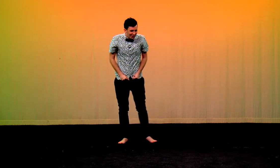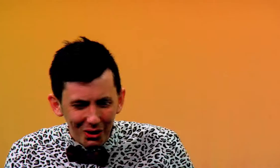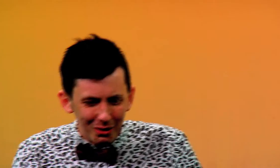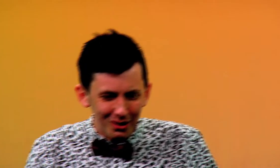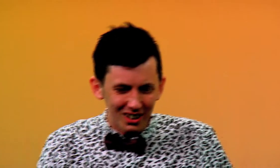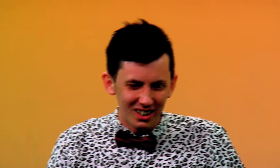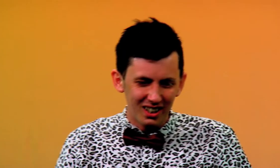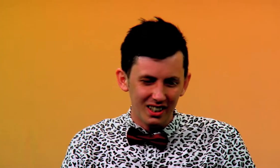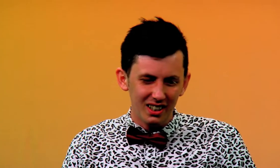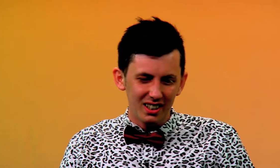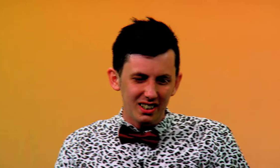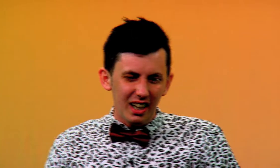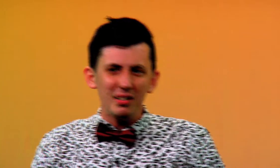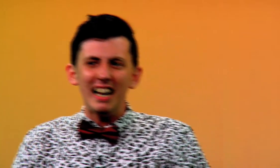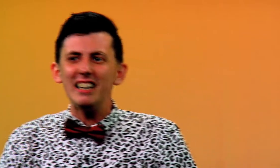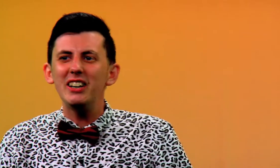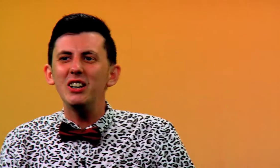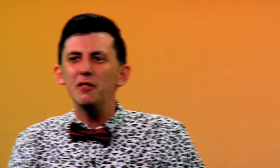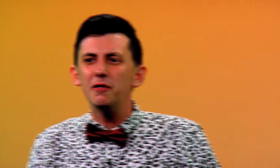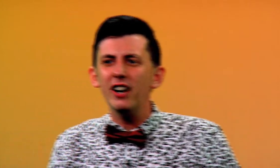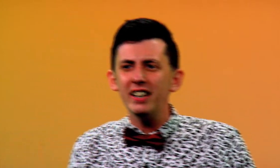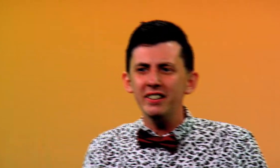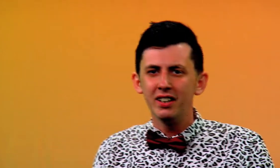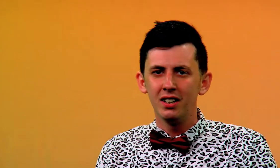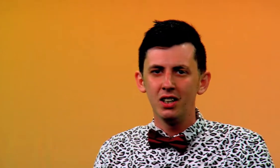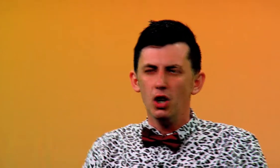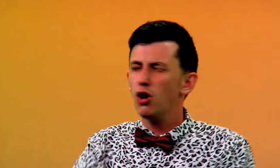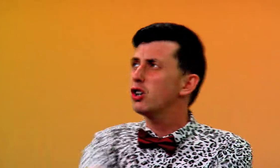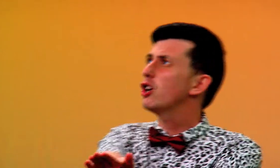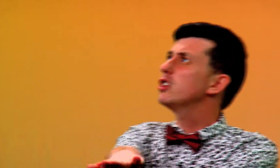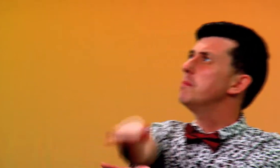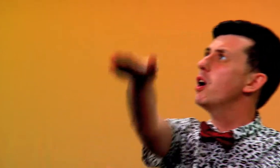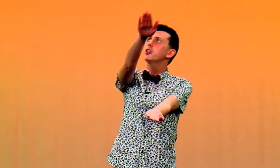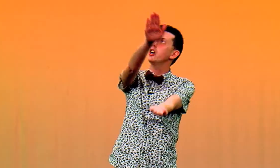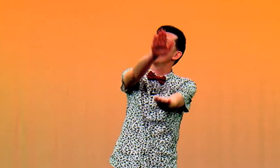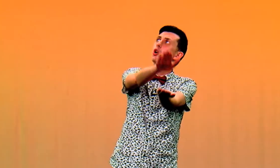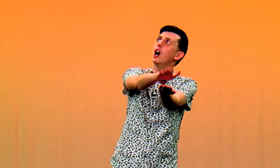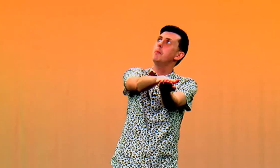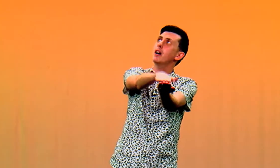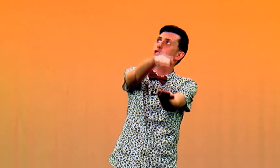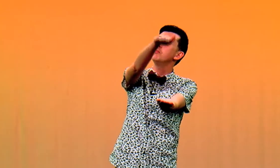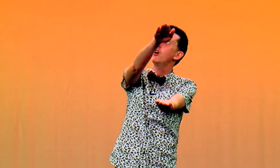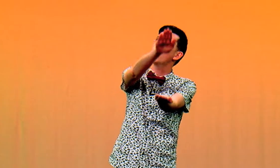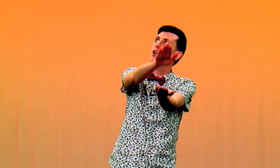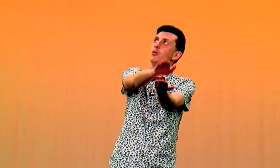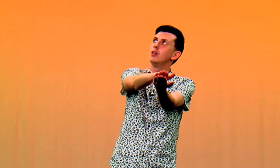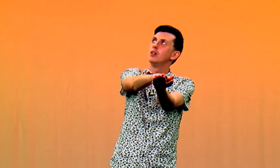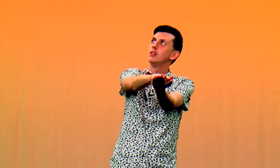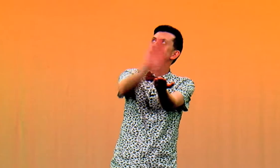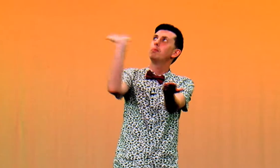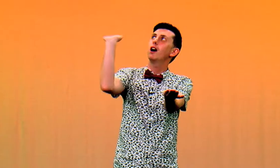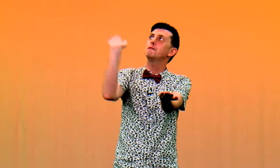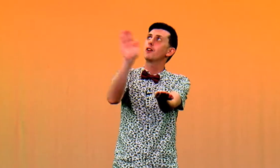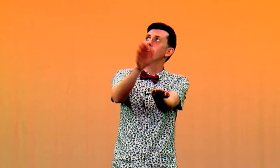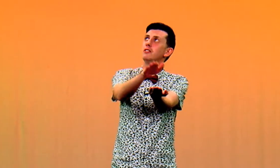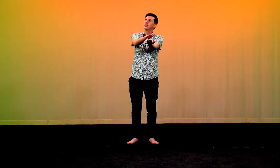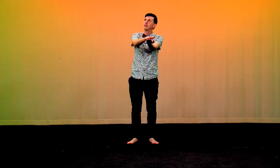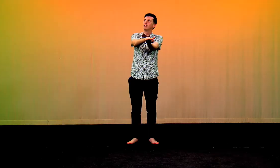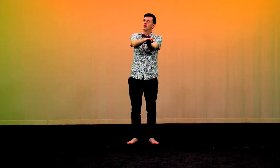"Oh, I'm glad I got a friend." Crocodile said, "Monkey, I will come back tomorrow. Bye, friend." And